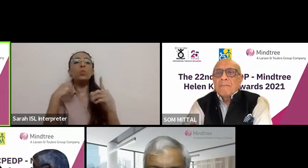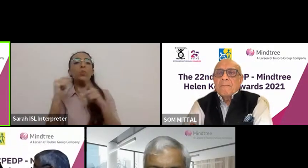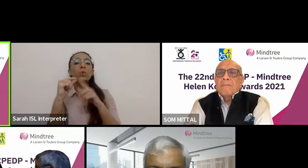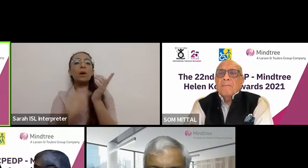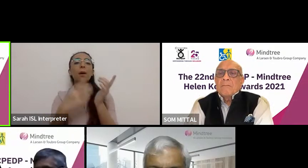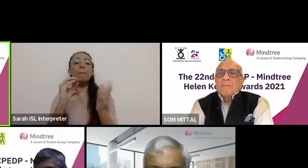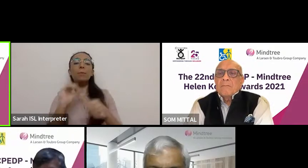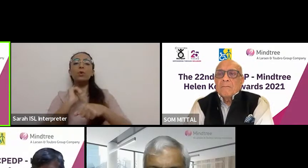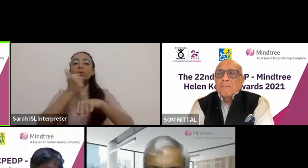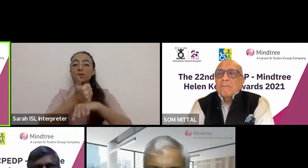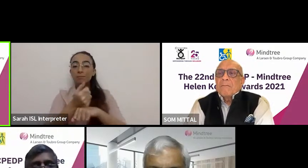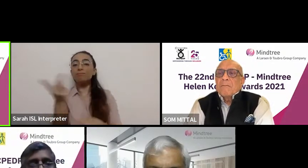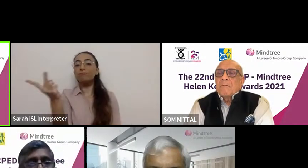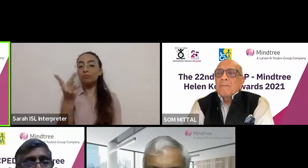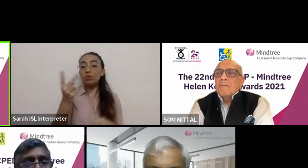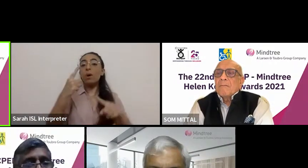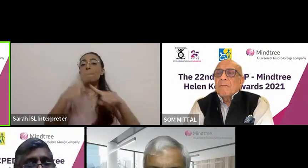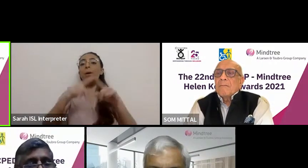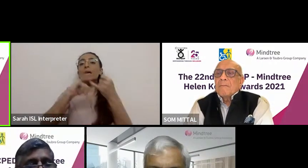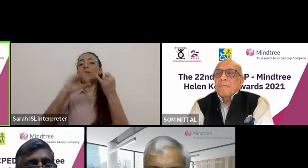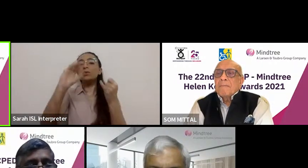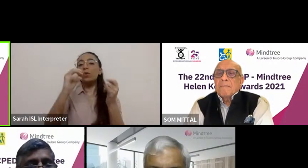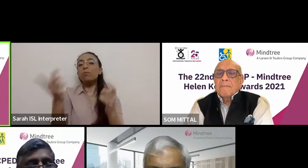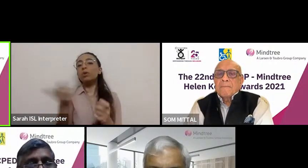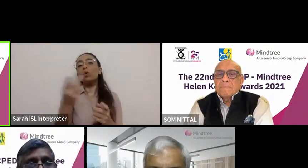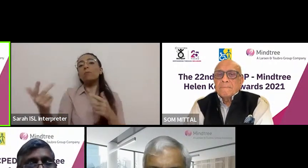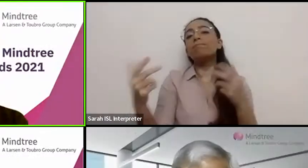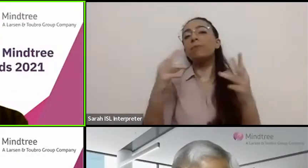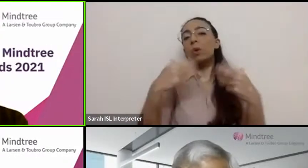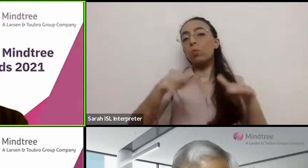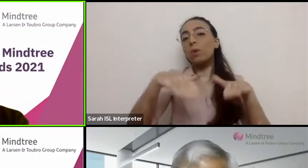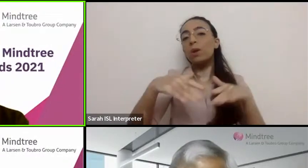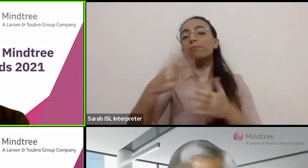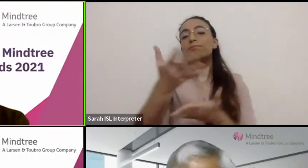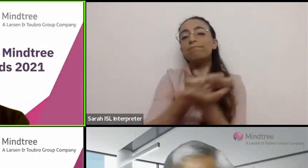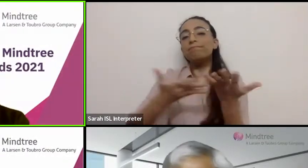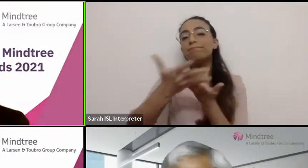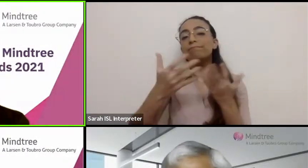Som Mittal will interact briefly. And